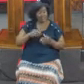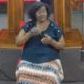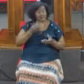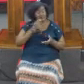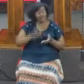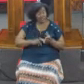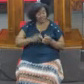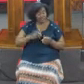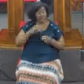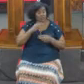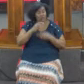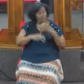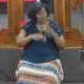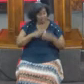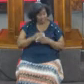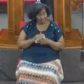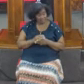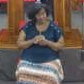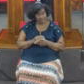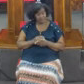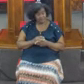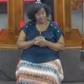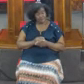adulterous generation